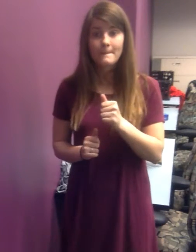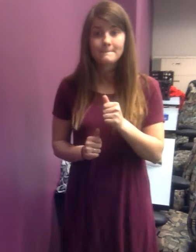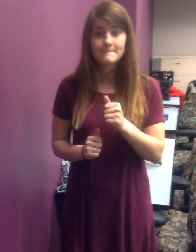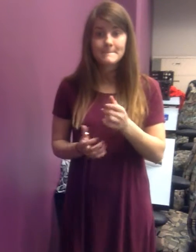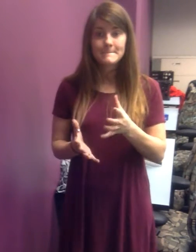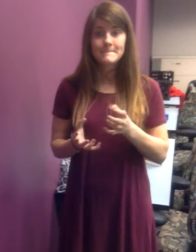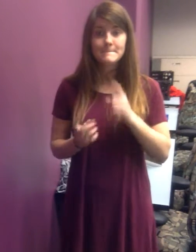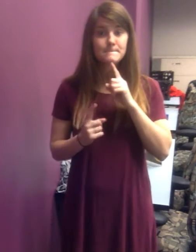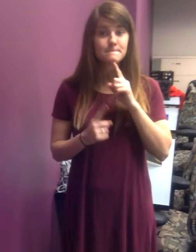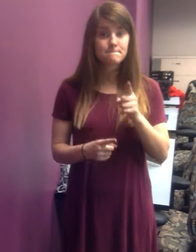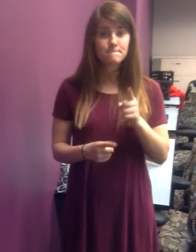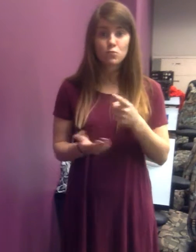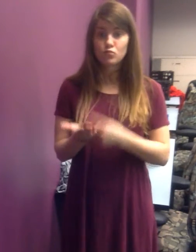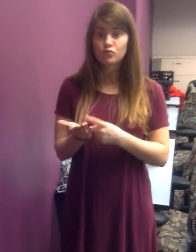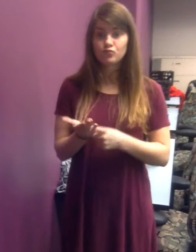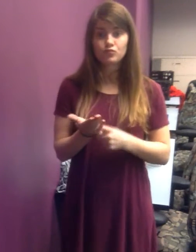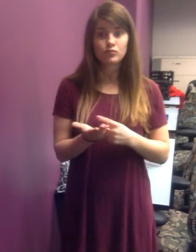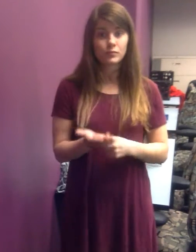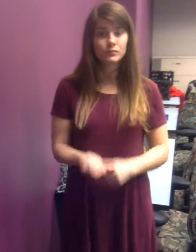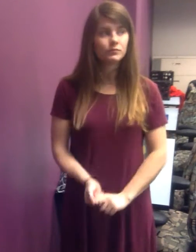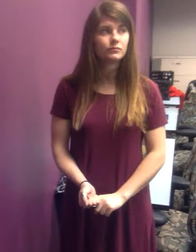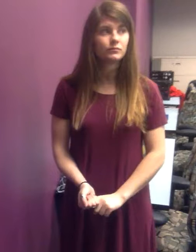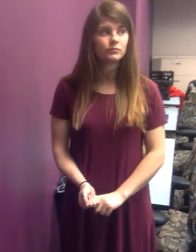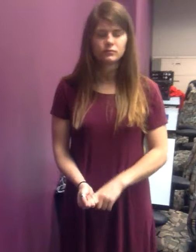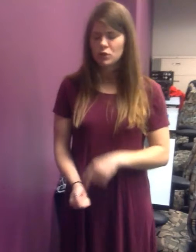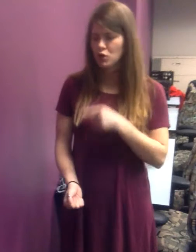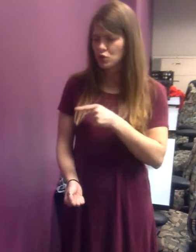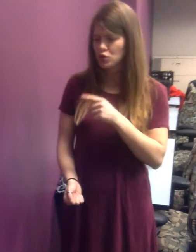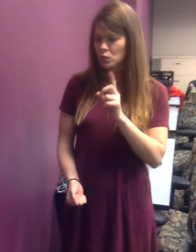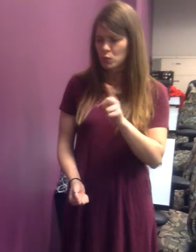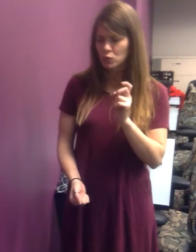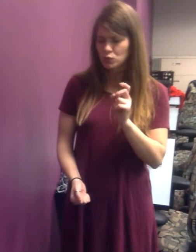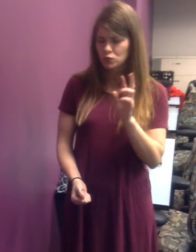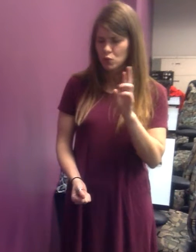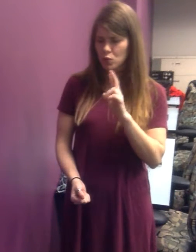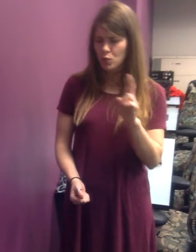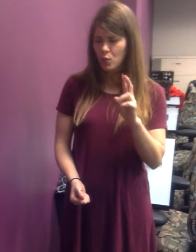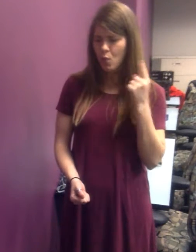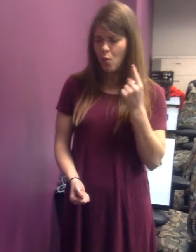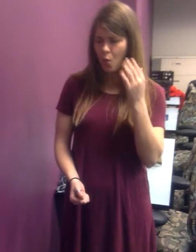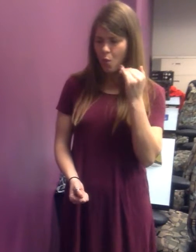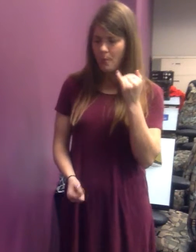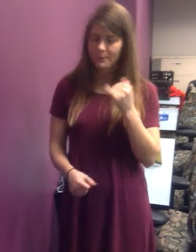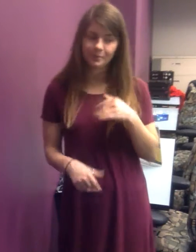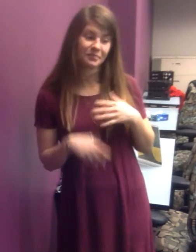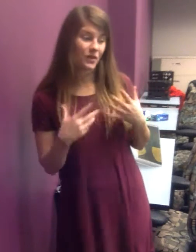flatly question or deny the basic scientific precepts of climate change. This new